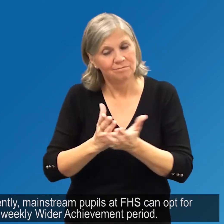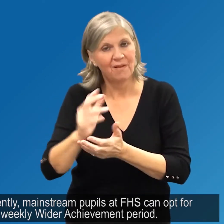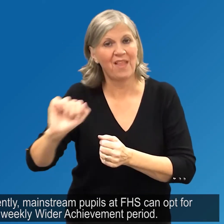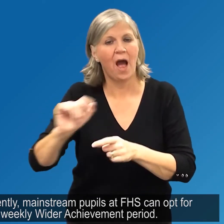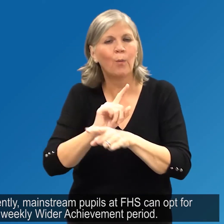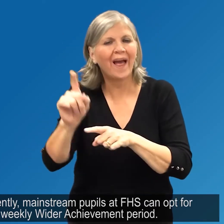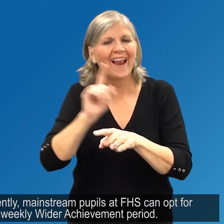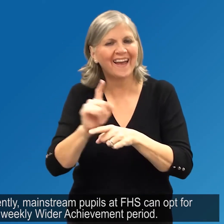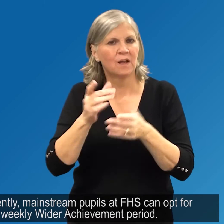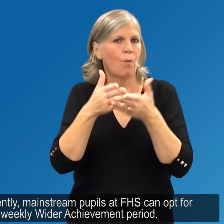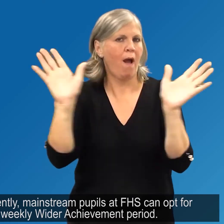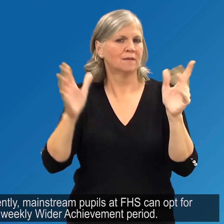period.